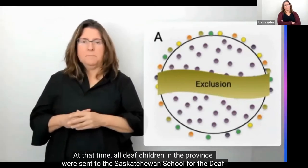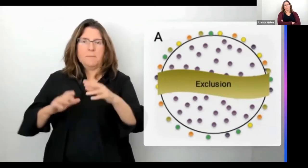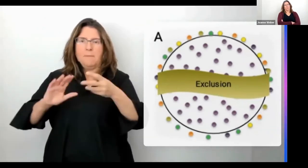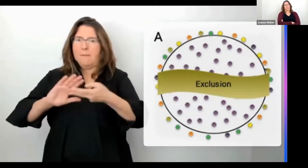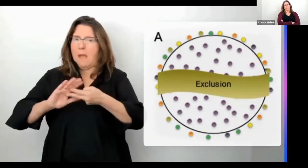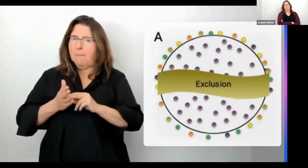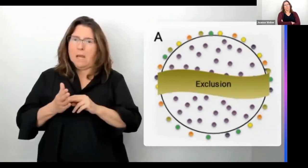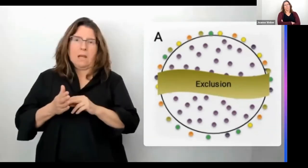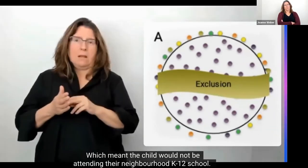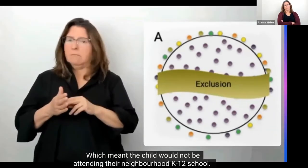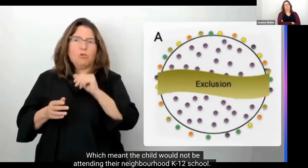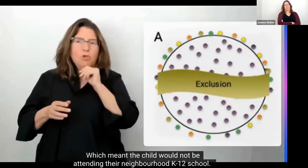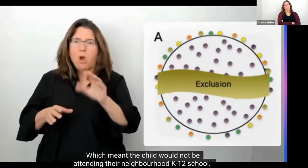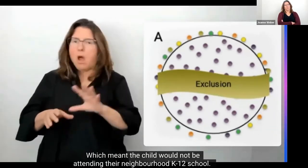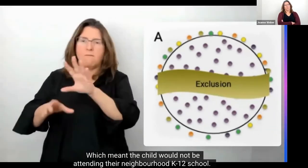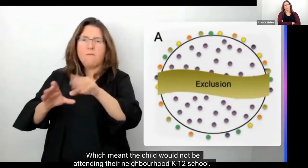Deaf,